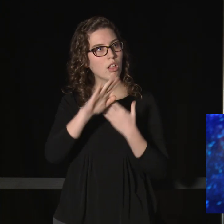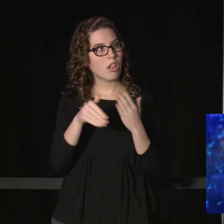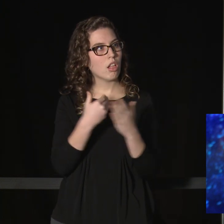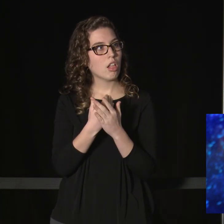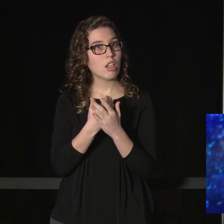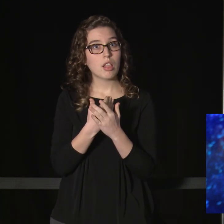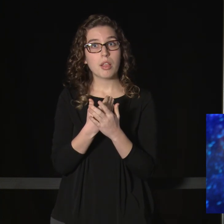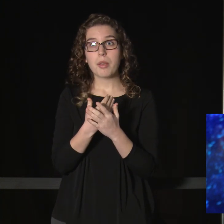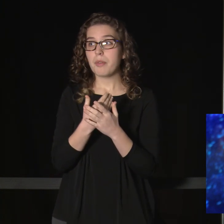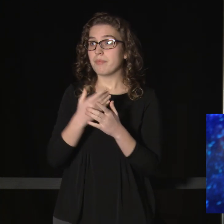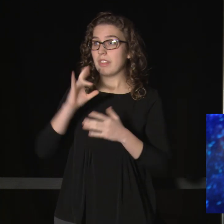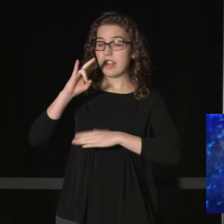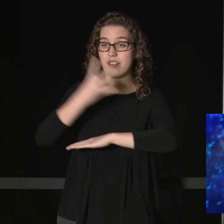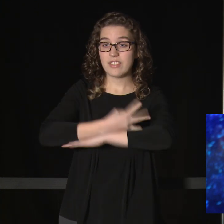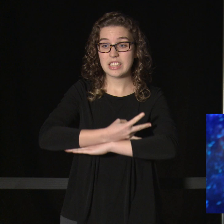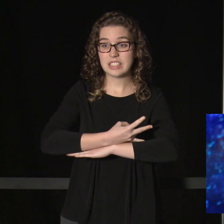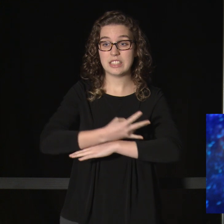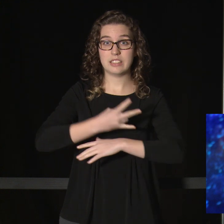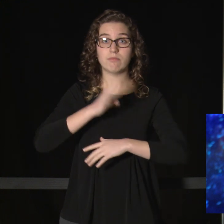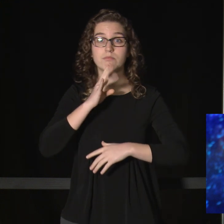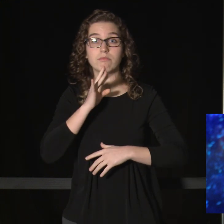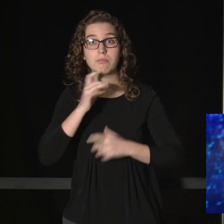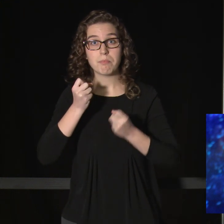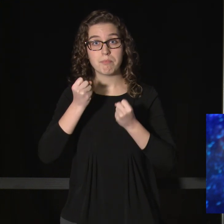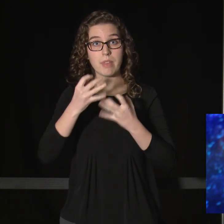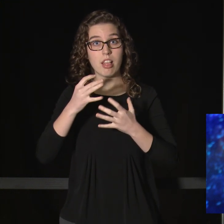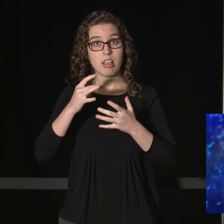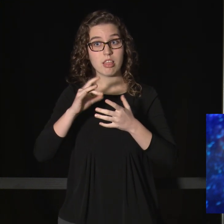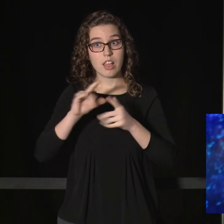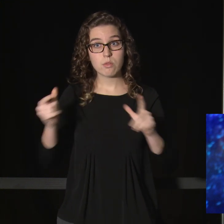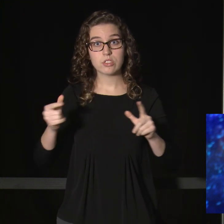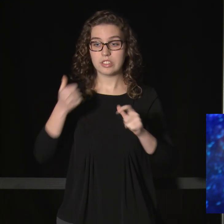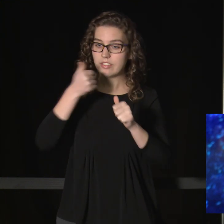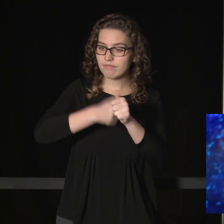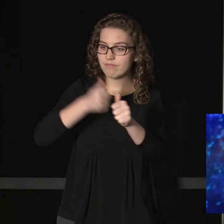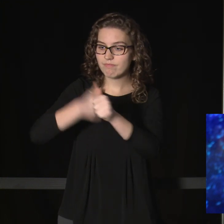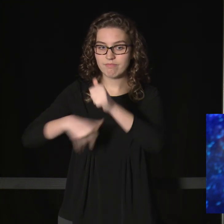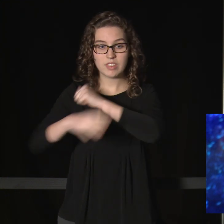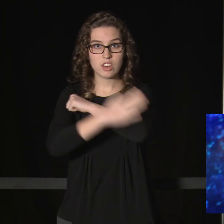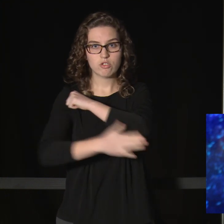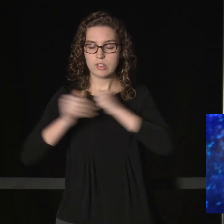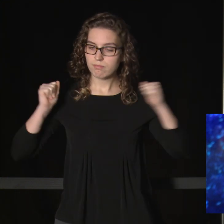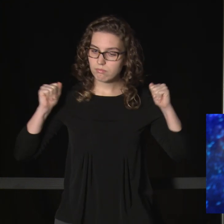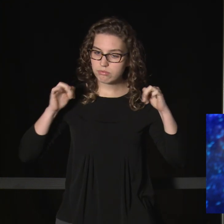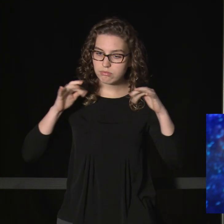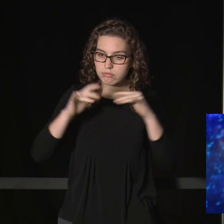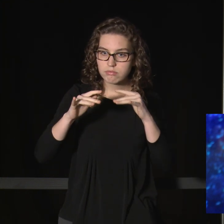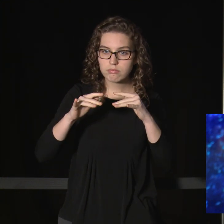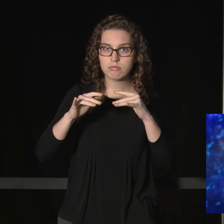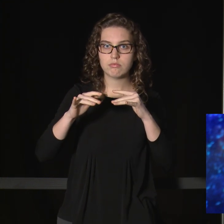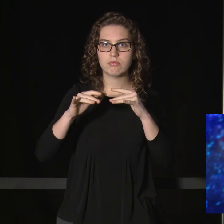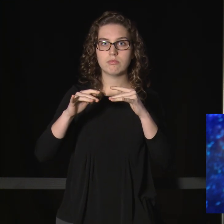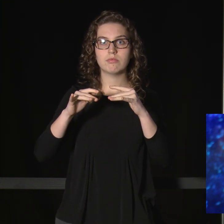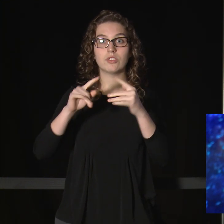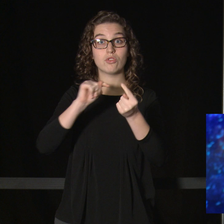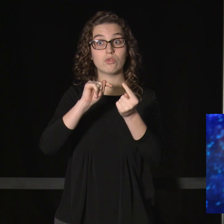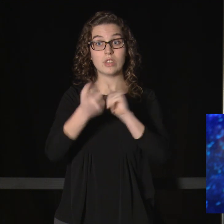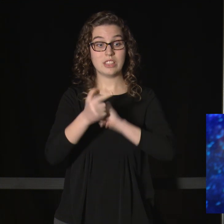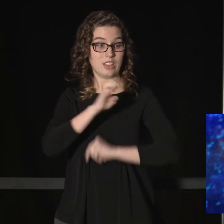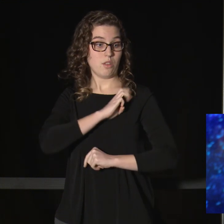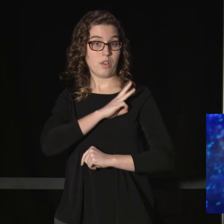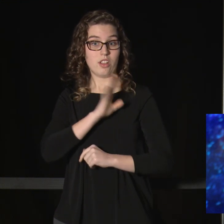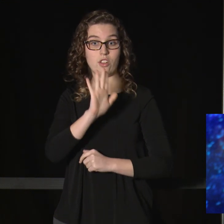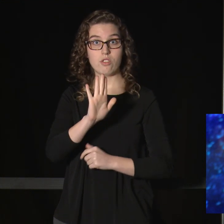multilingual Seventh-day Adventists from every country in the world came together to translate the writings of Ellen